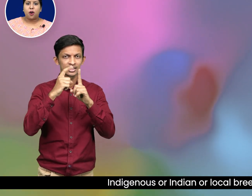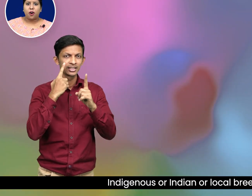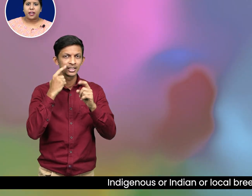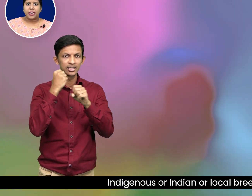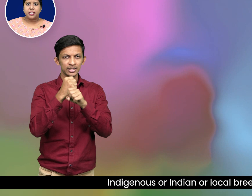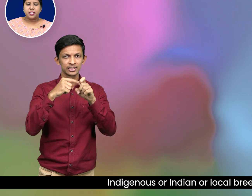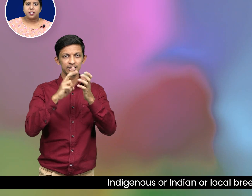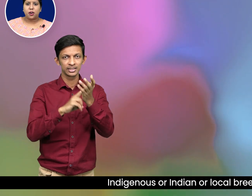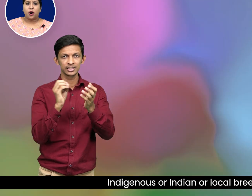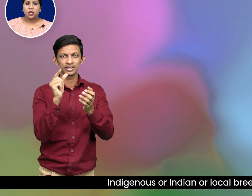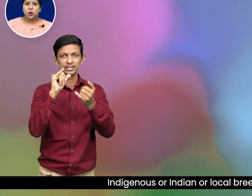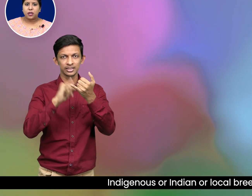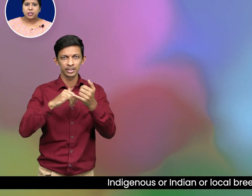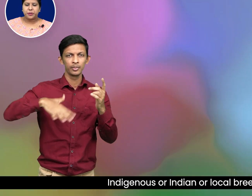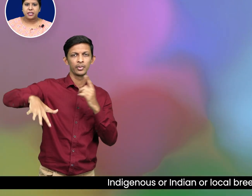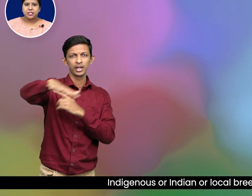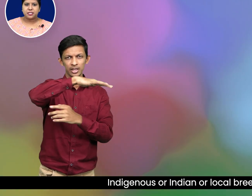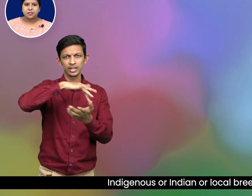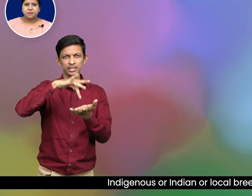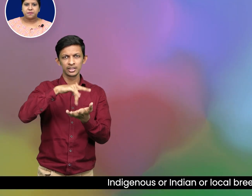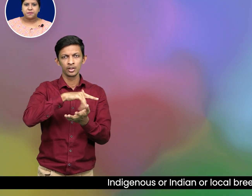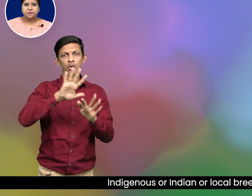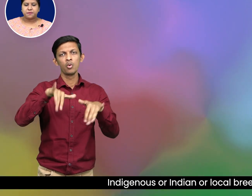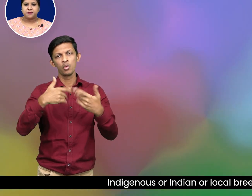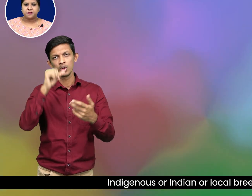Indigenous or Indian or local breeds.